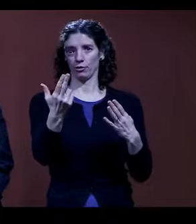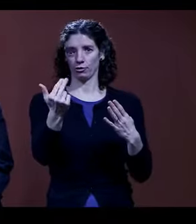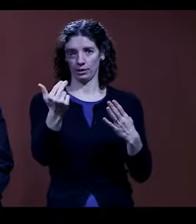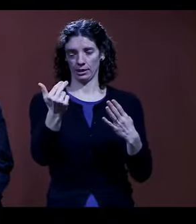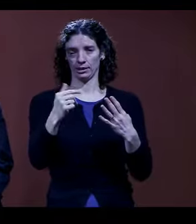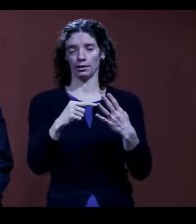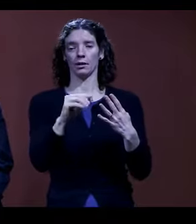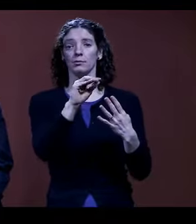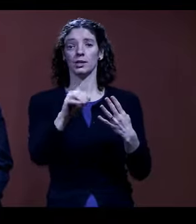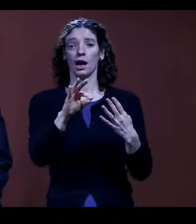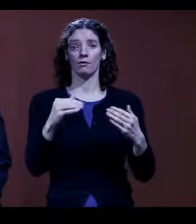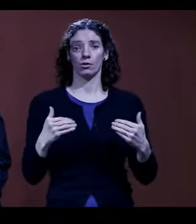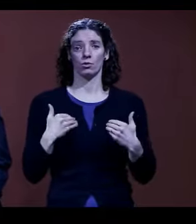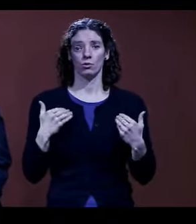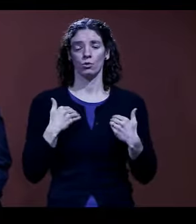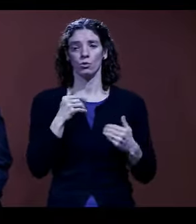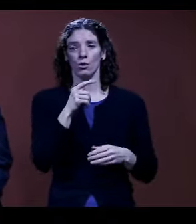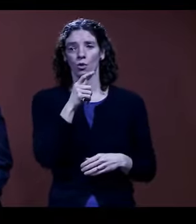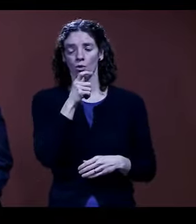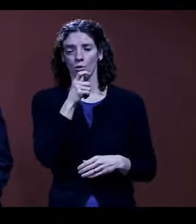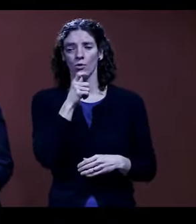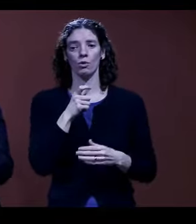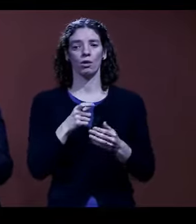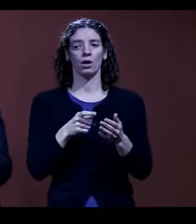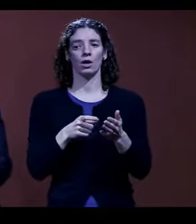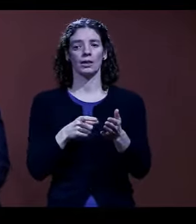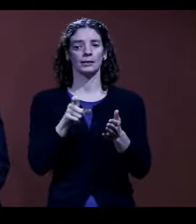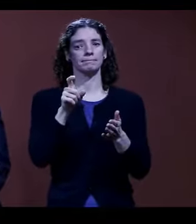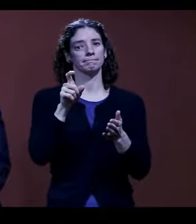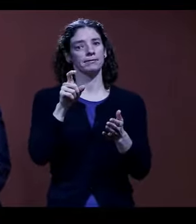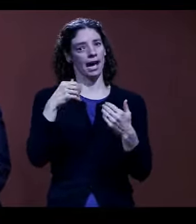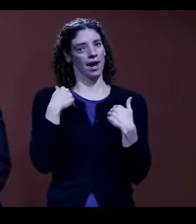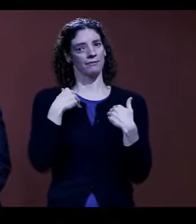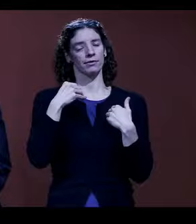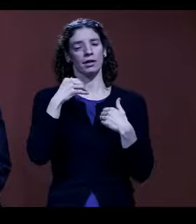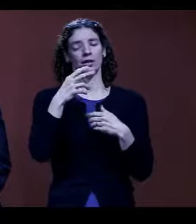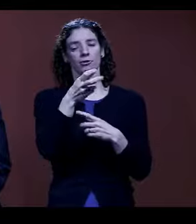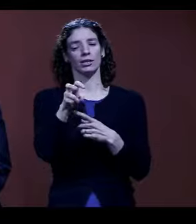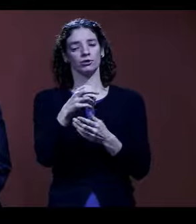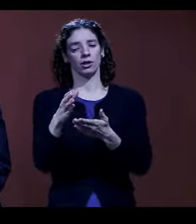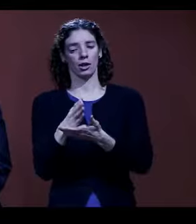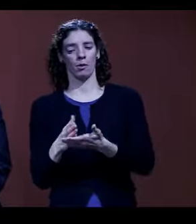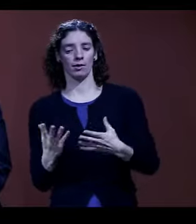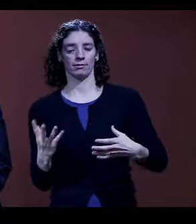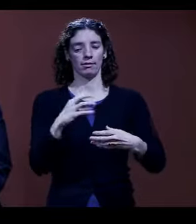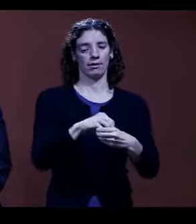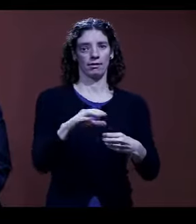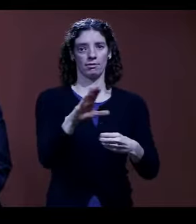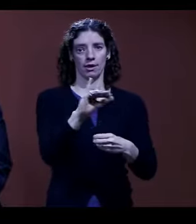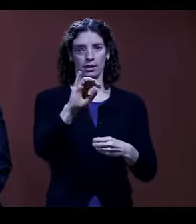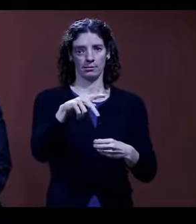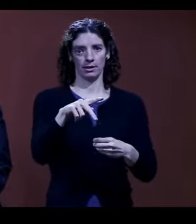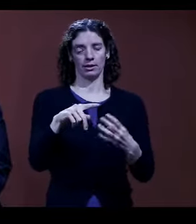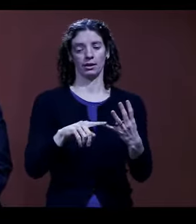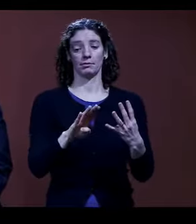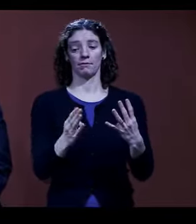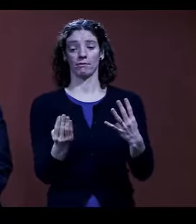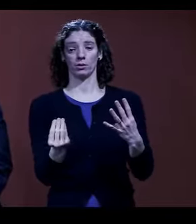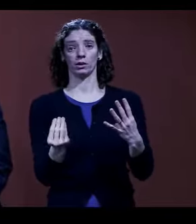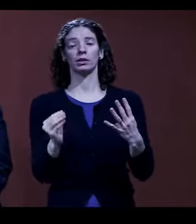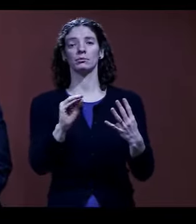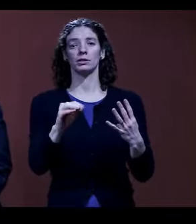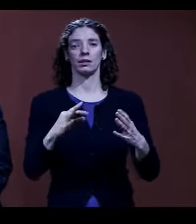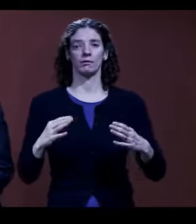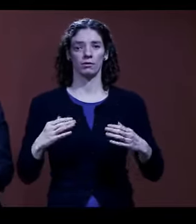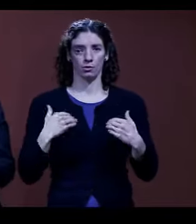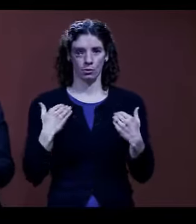the percent of youth who are required to have compliant transition components in the IEP. And then B14 are the percent of